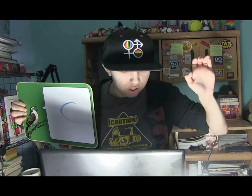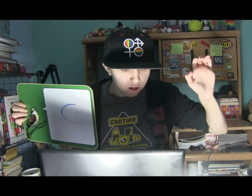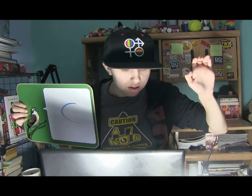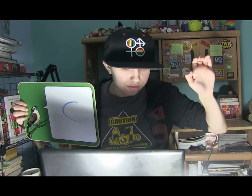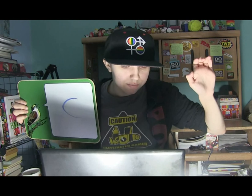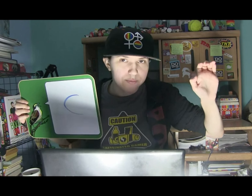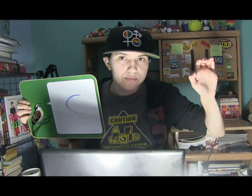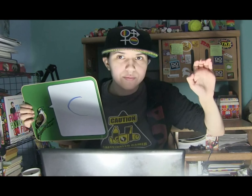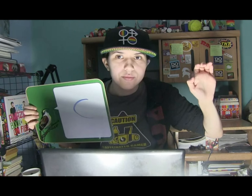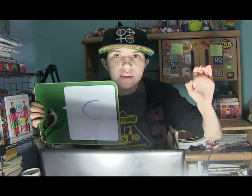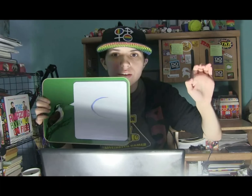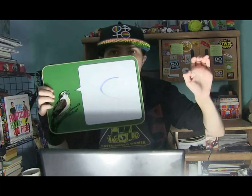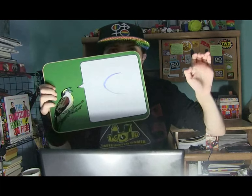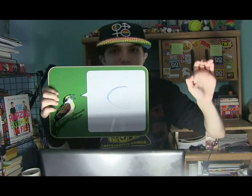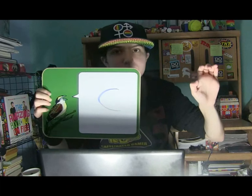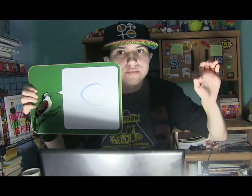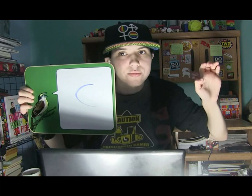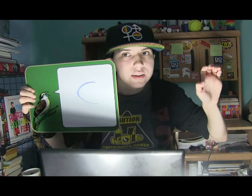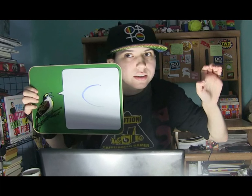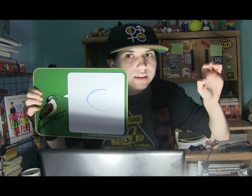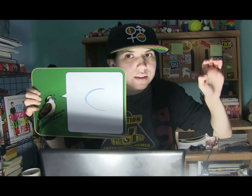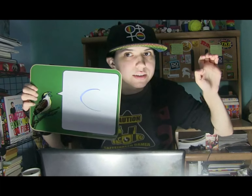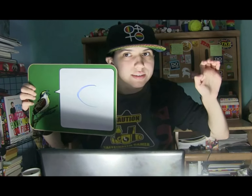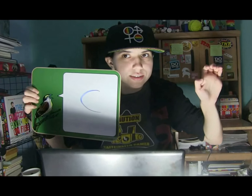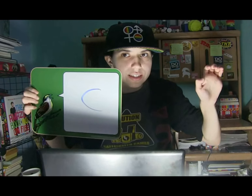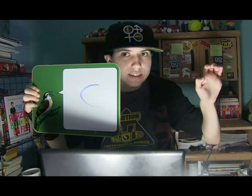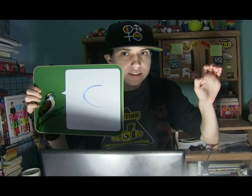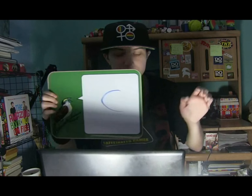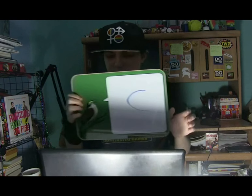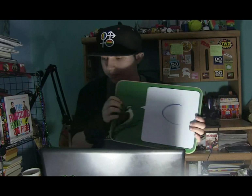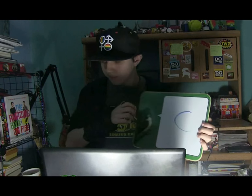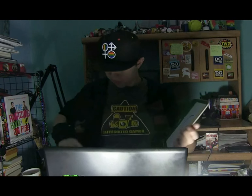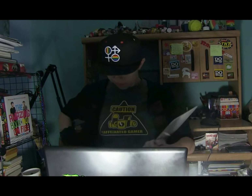claw. Okay? This is C.